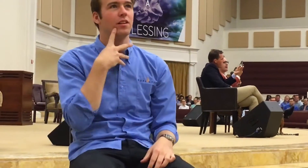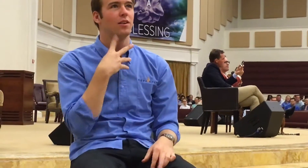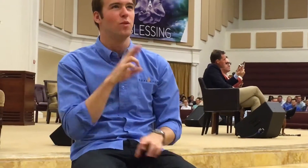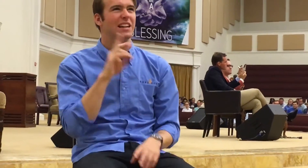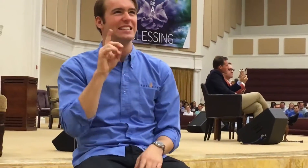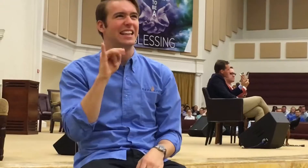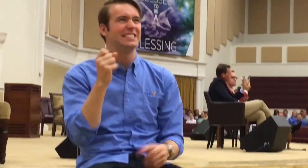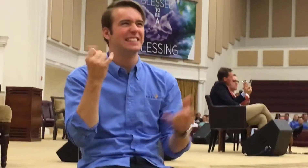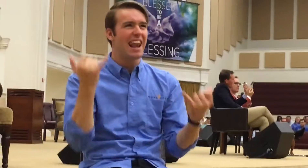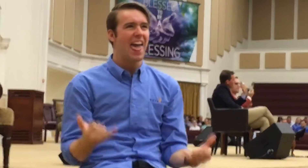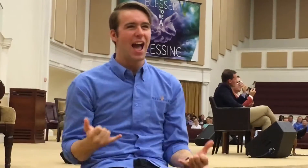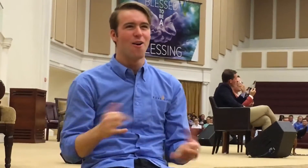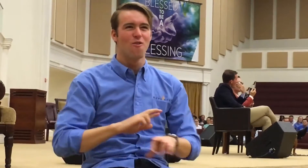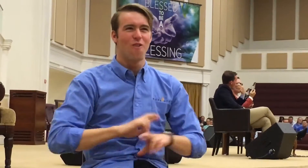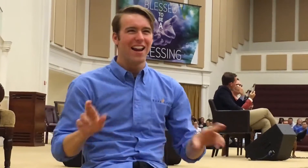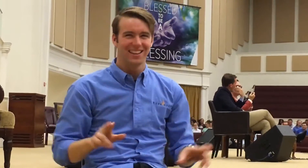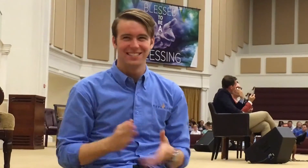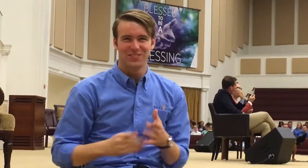Denny's right now.